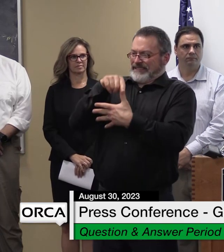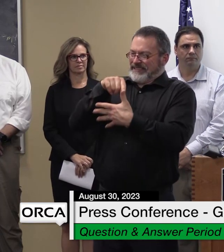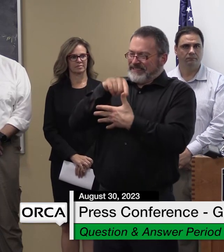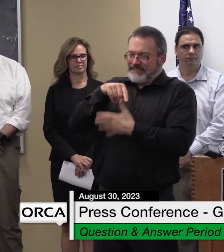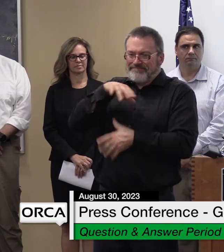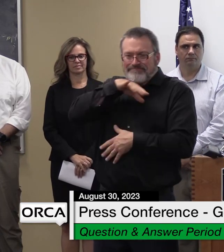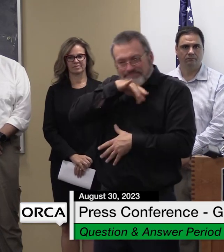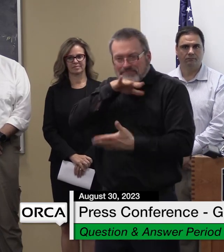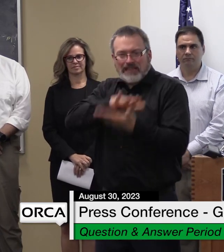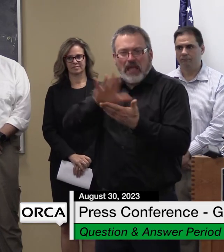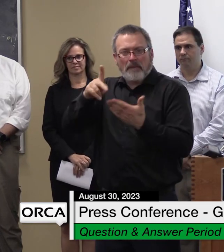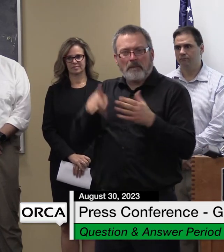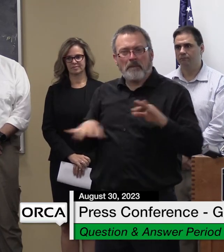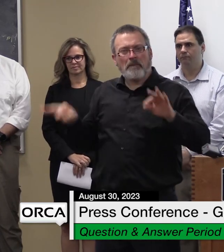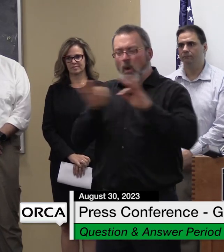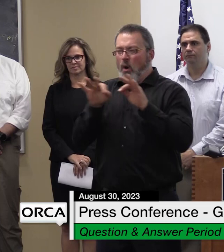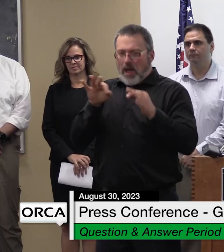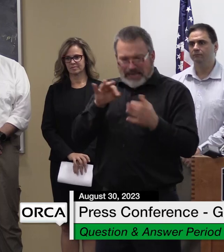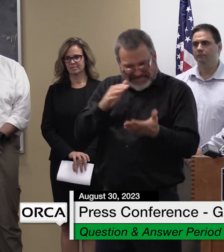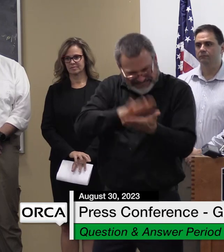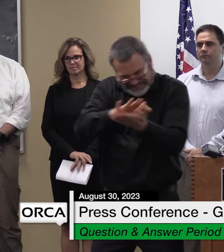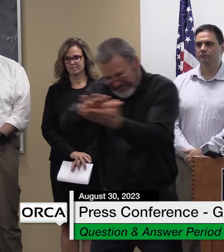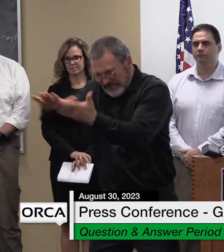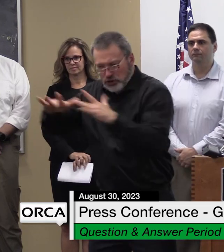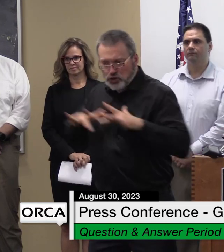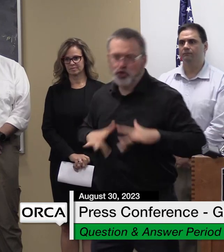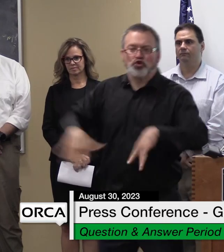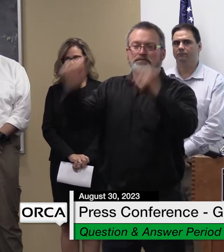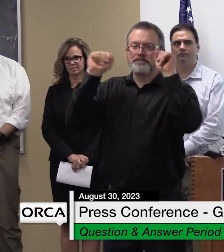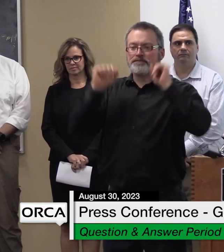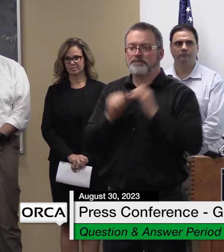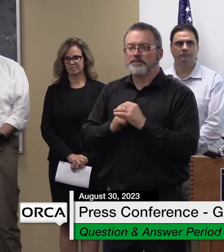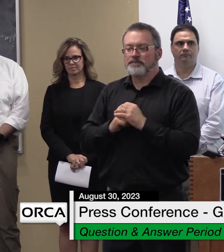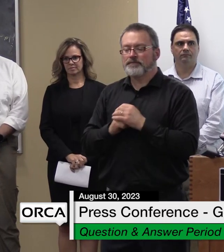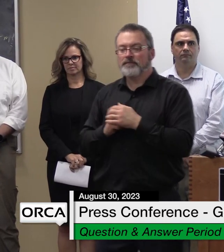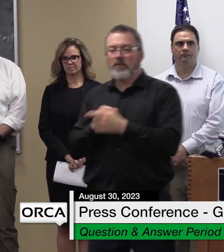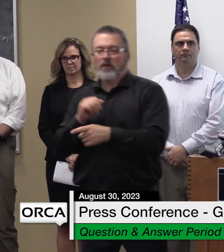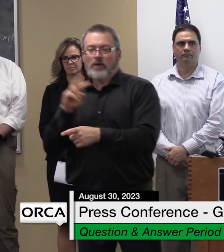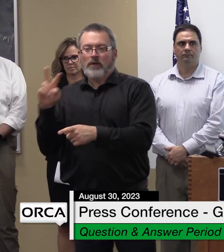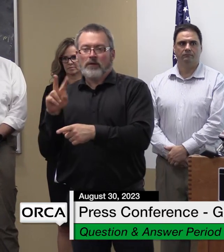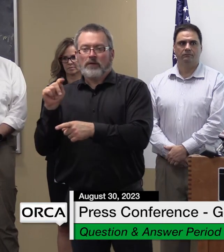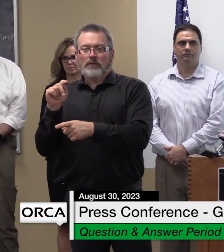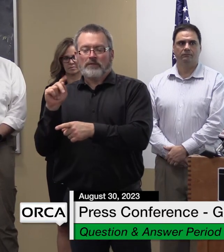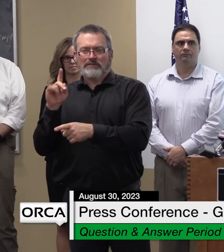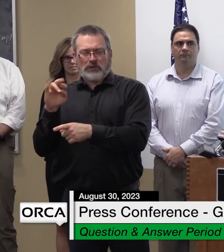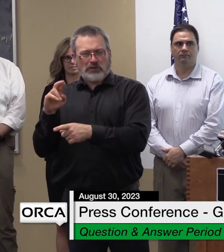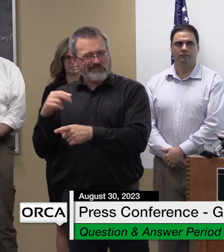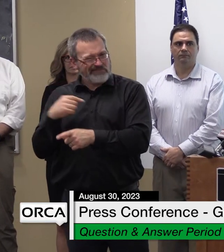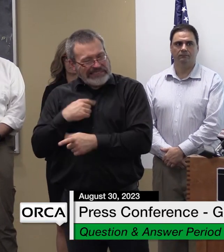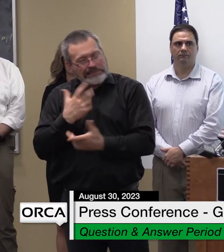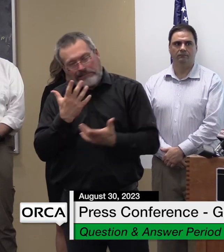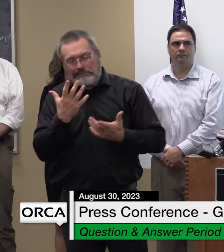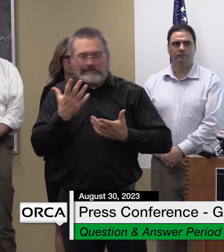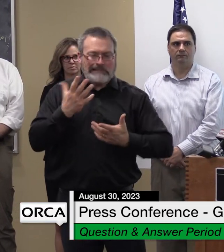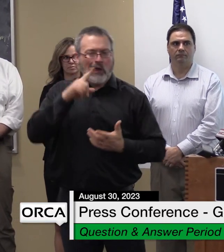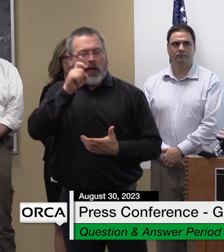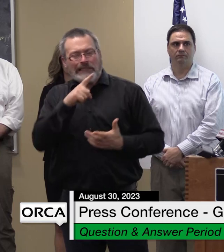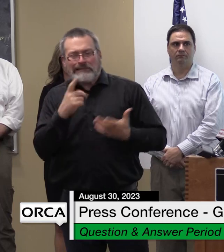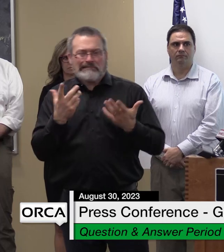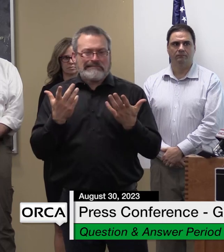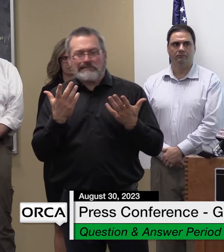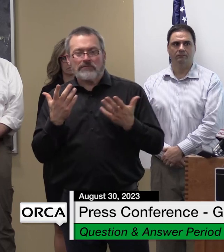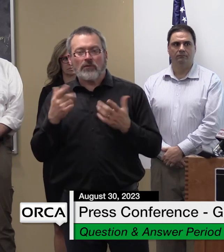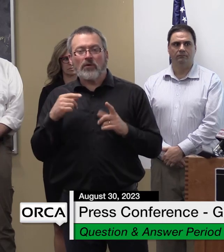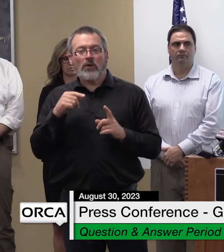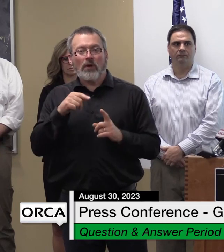debris removal. That might be a dumb question, but are you able to do that in the winter or with the ground? Not a dumb question. You can do